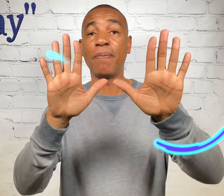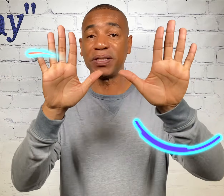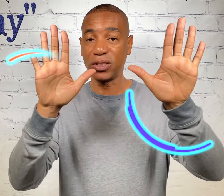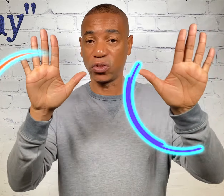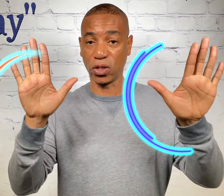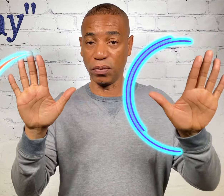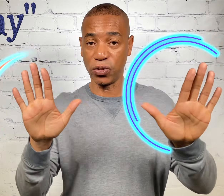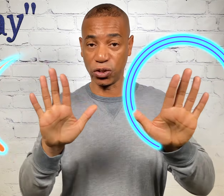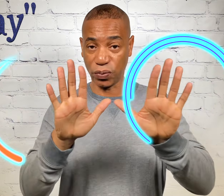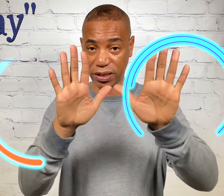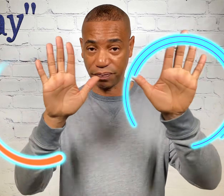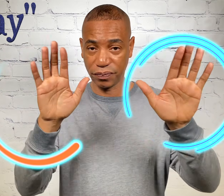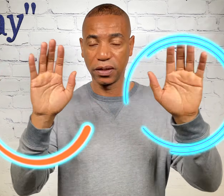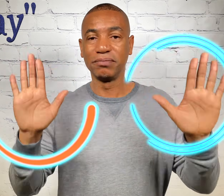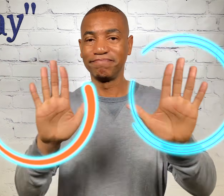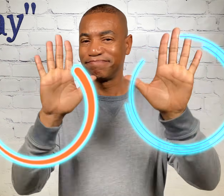opposite circular motions with them.